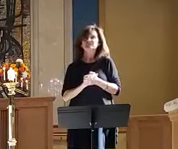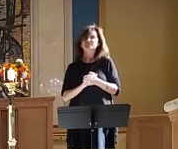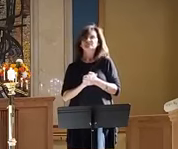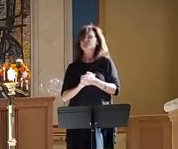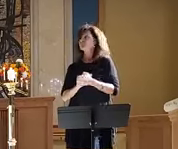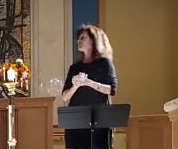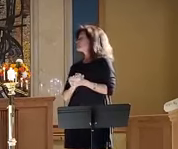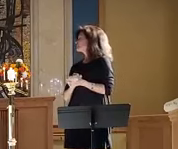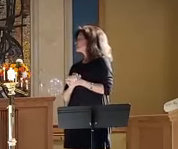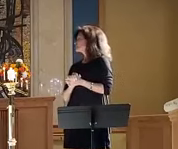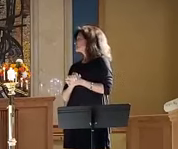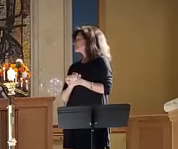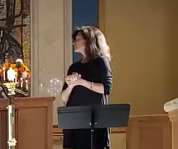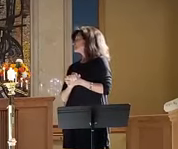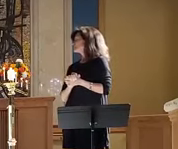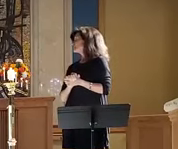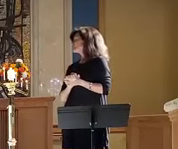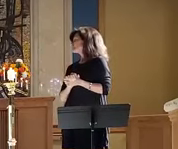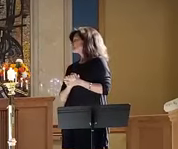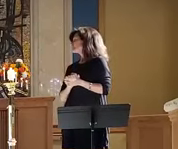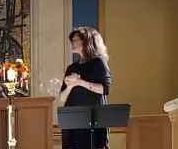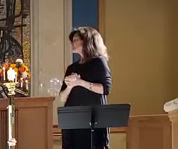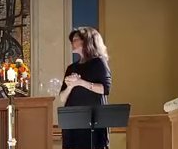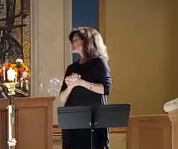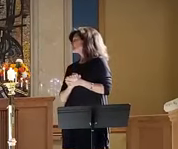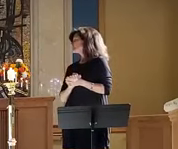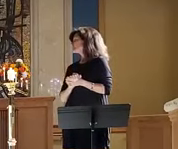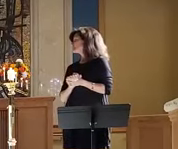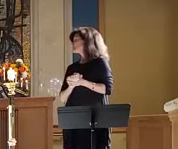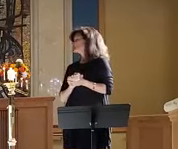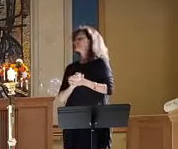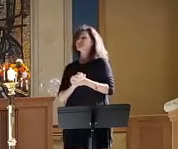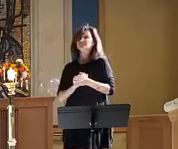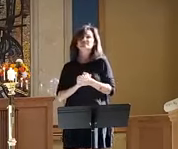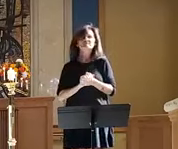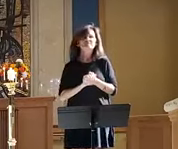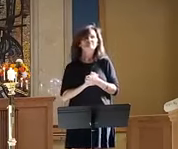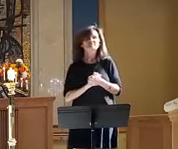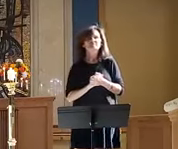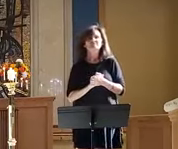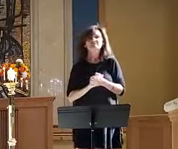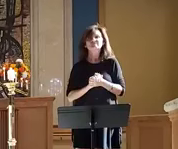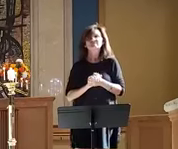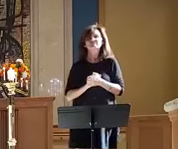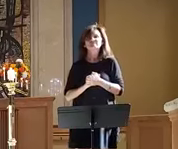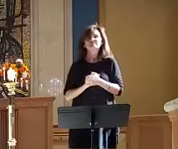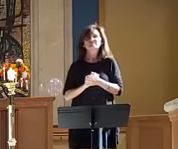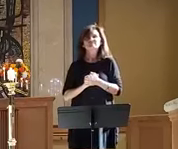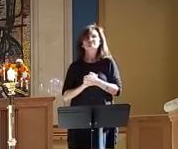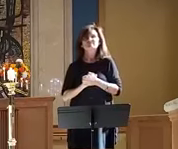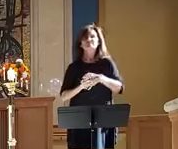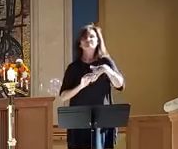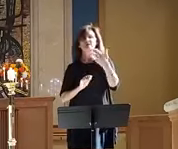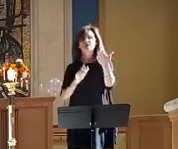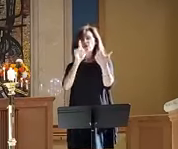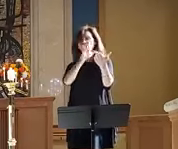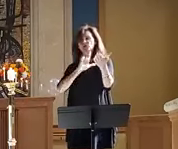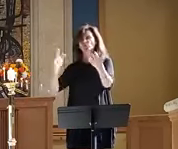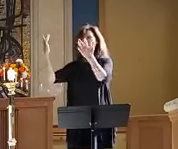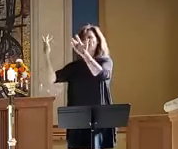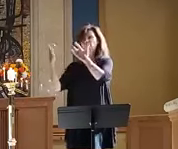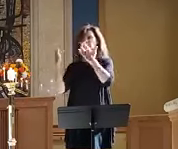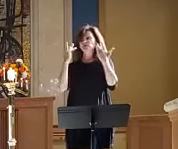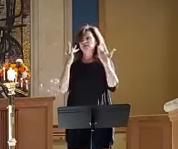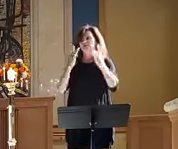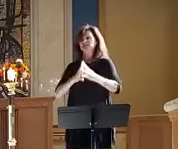Lord Jesus, you were sent to heal the contrite heart. Lord, have mercy.